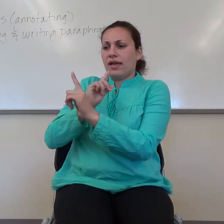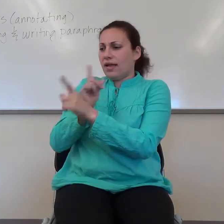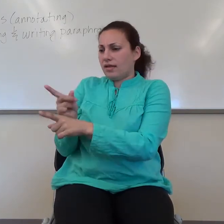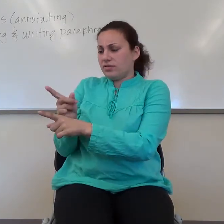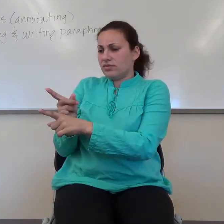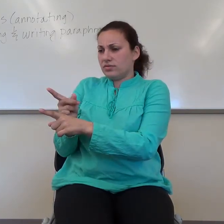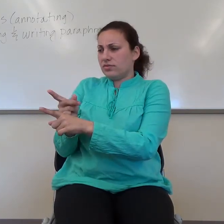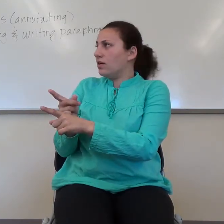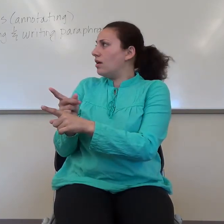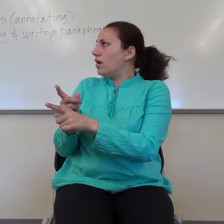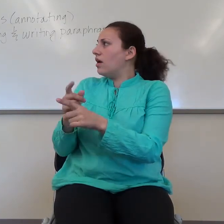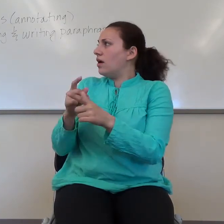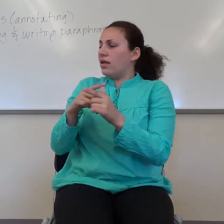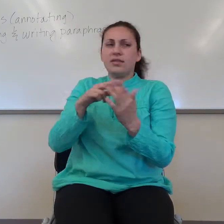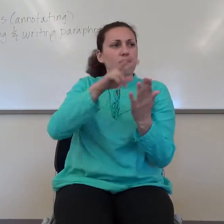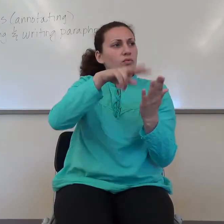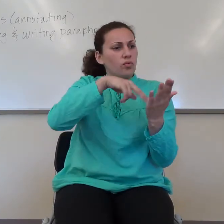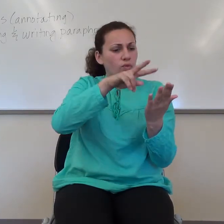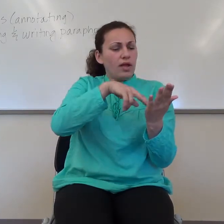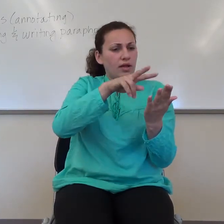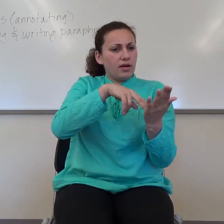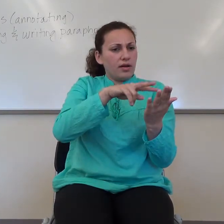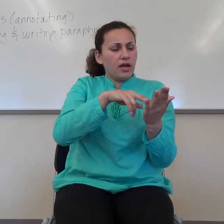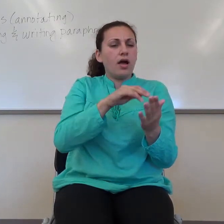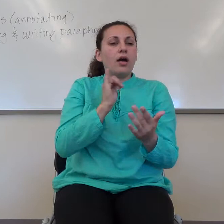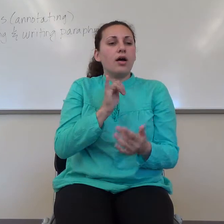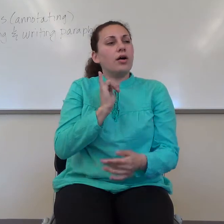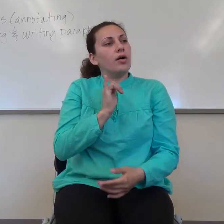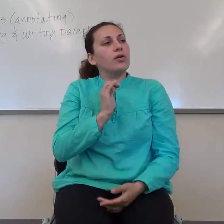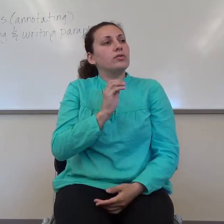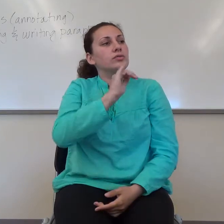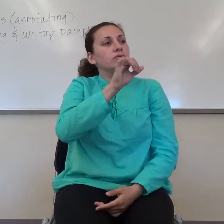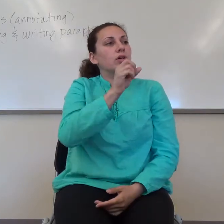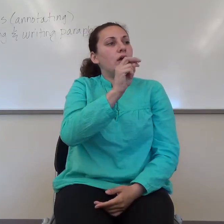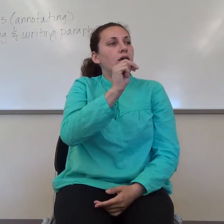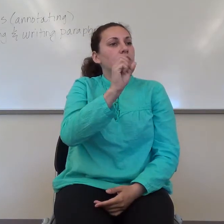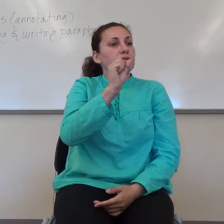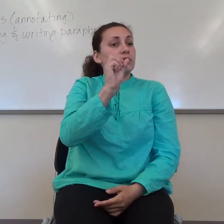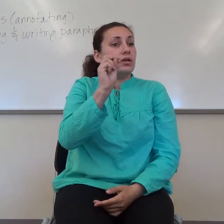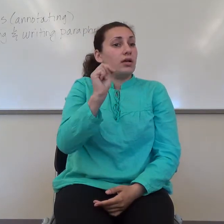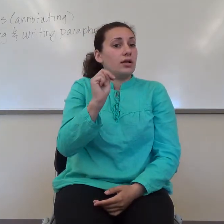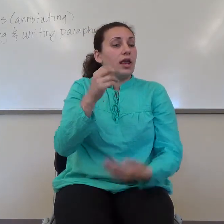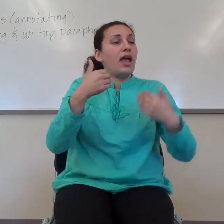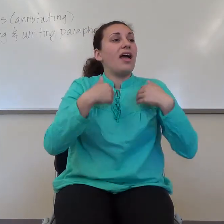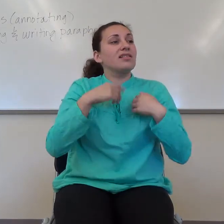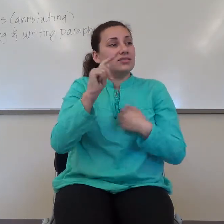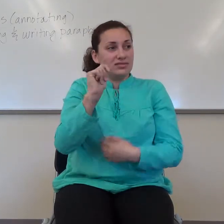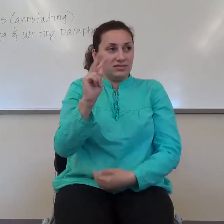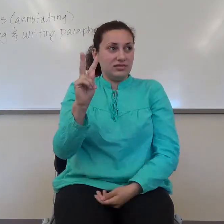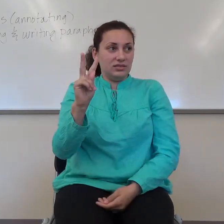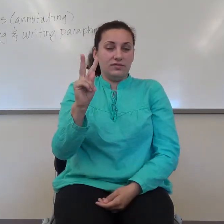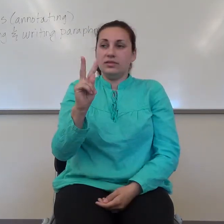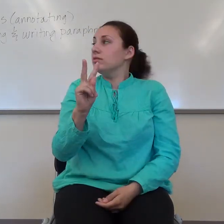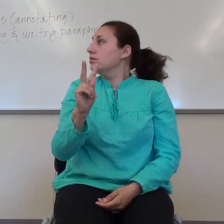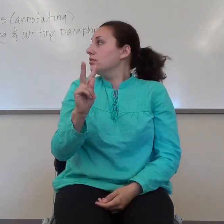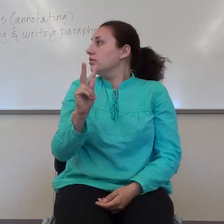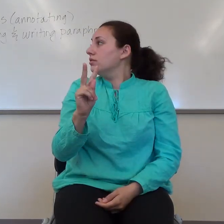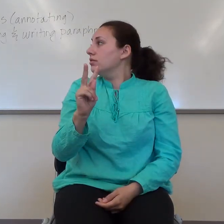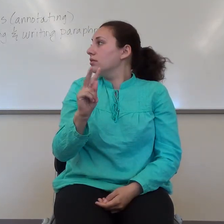read this question and said, oh yeah, Johnson was the one with the TV, so that must have been during Vietnam. Did we